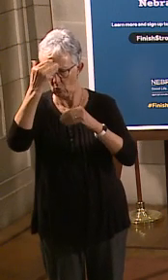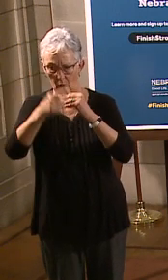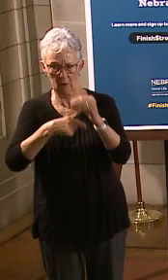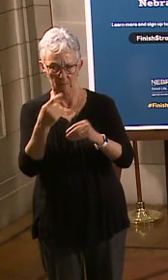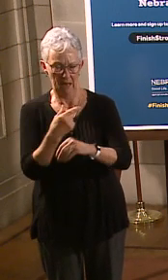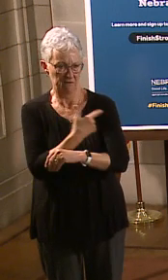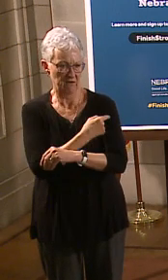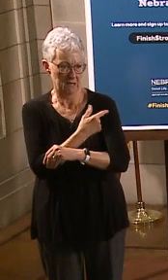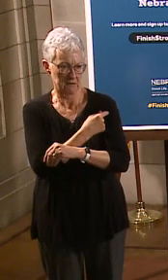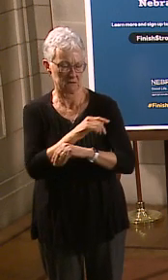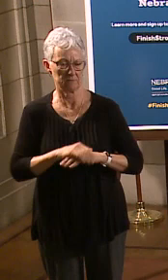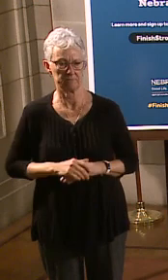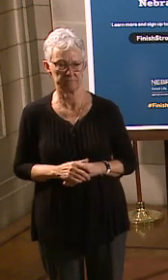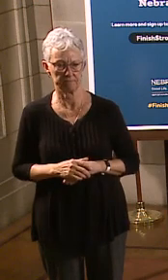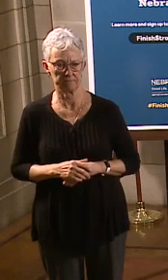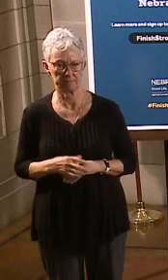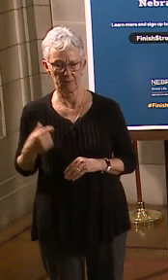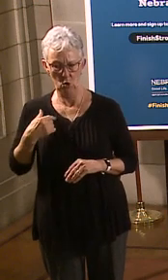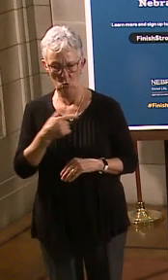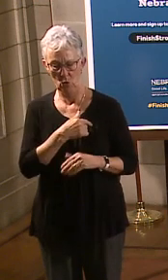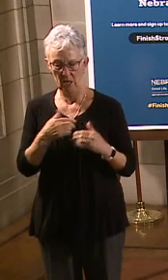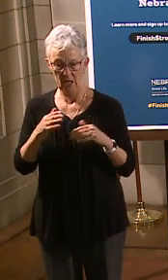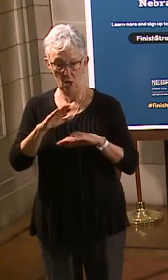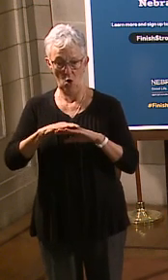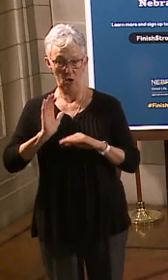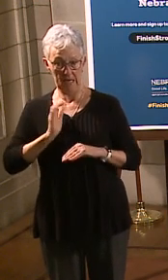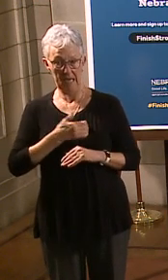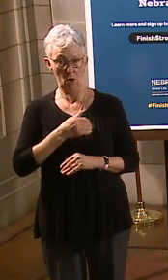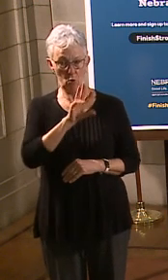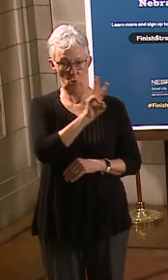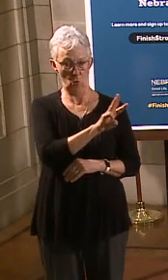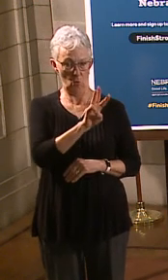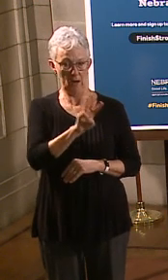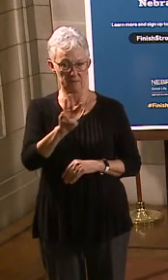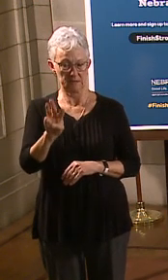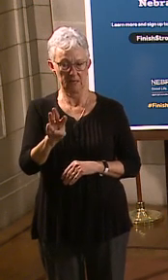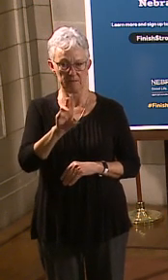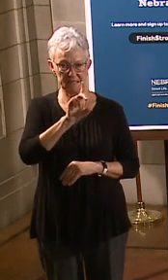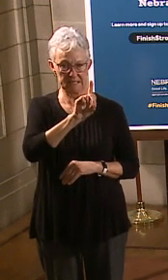asked questions page on our website, and you can go to